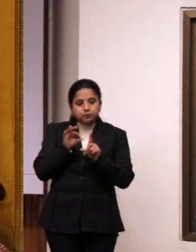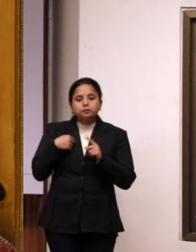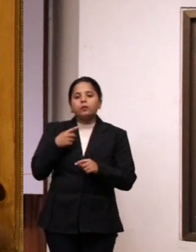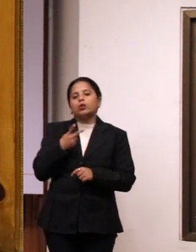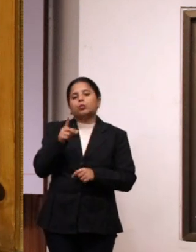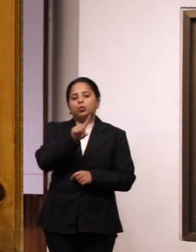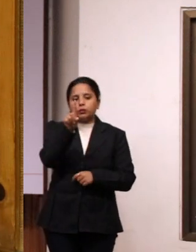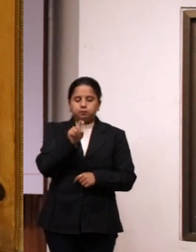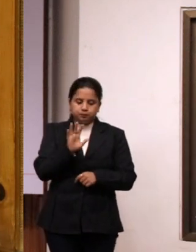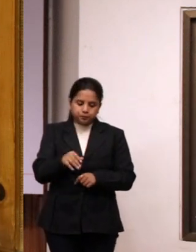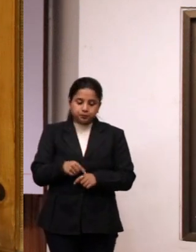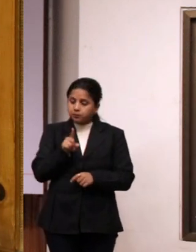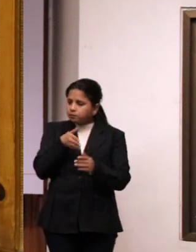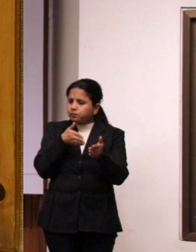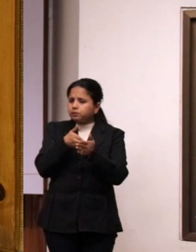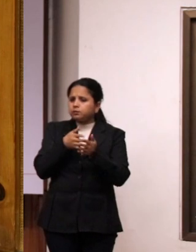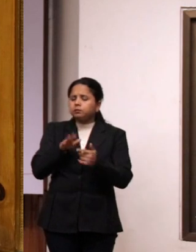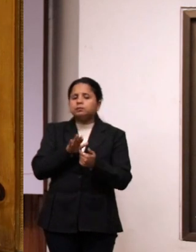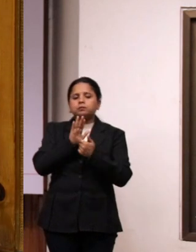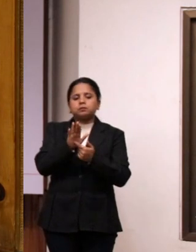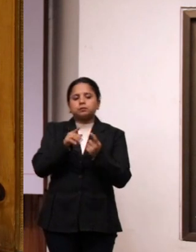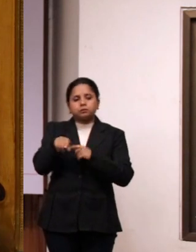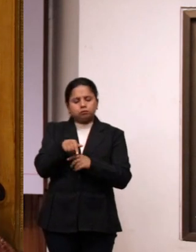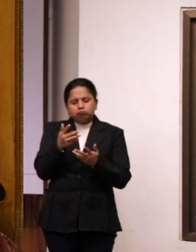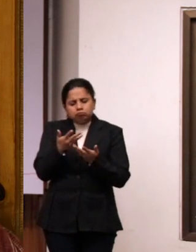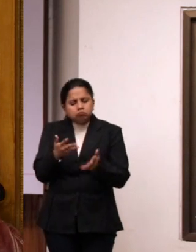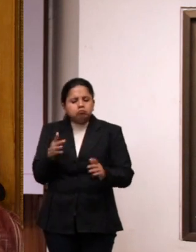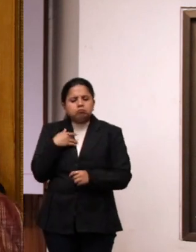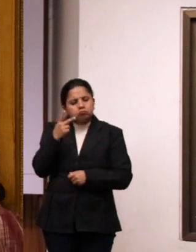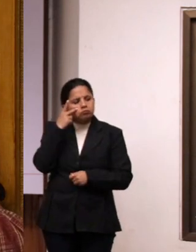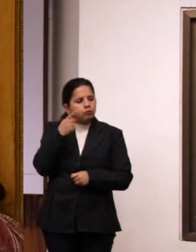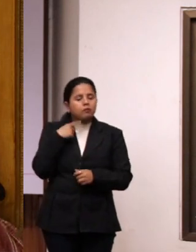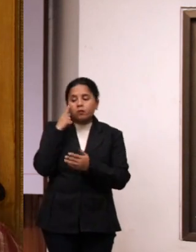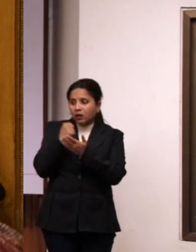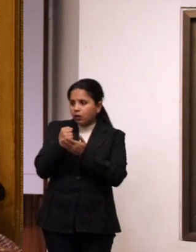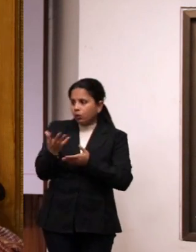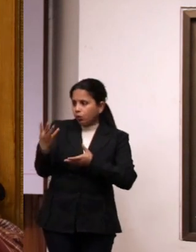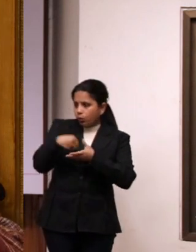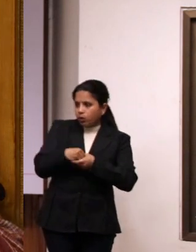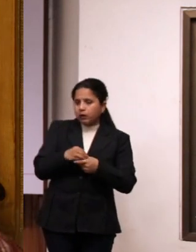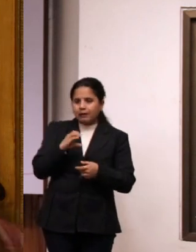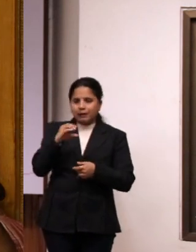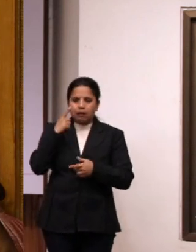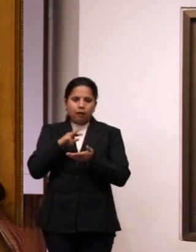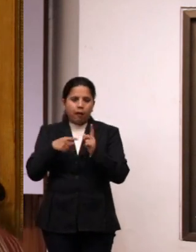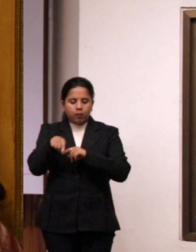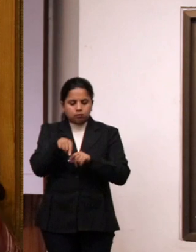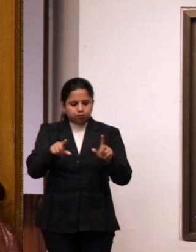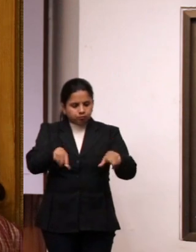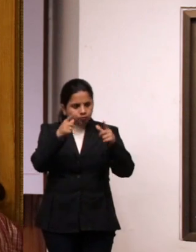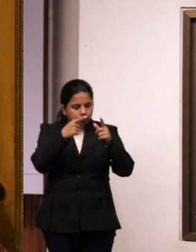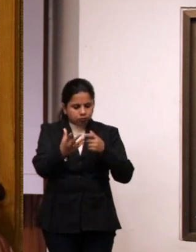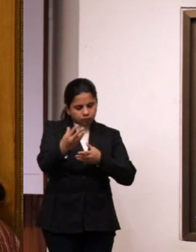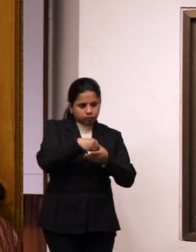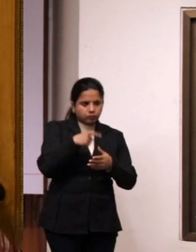two questions. One thing is the challenge we are facing is that, you know, whenever we try to include climax species in our plantations, because